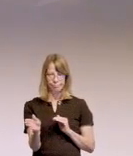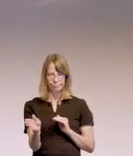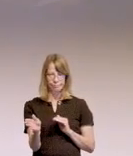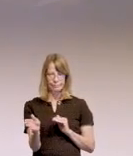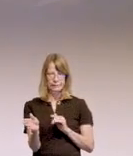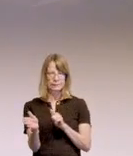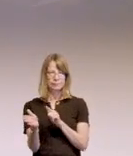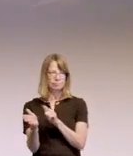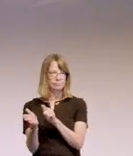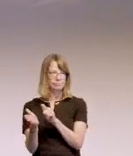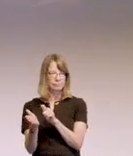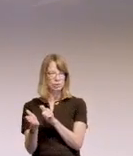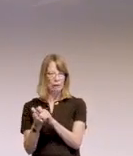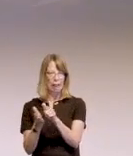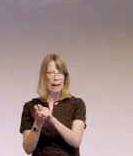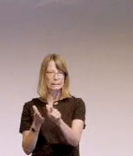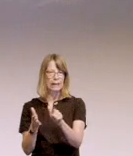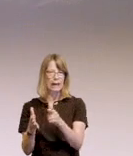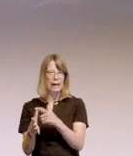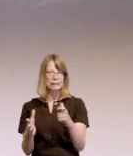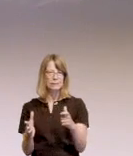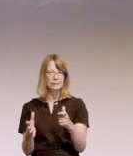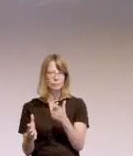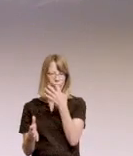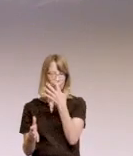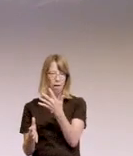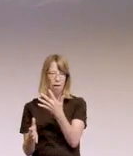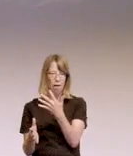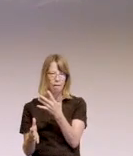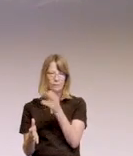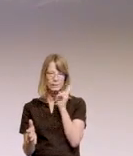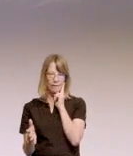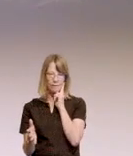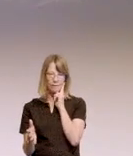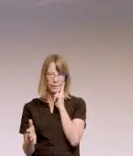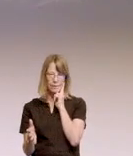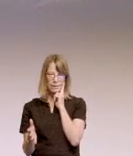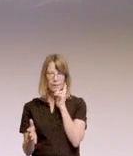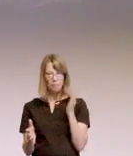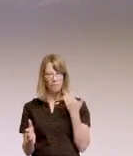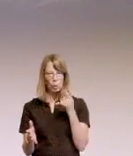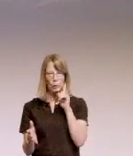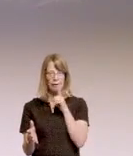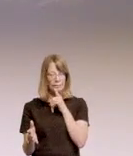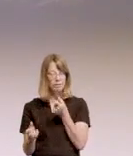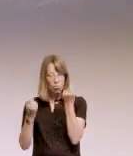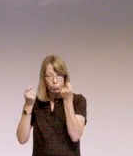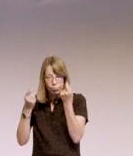his disability in an accident when he was 5. And so he already had a good understanding of the English